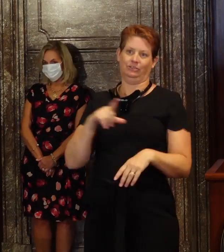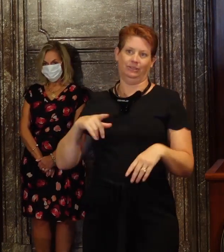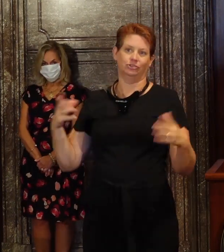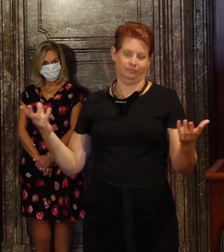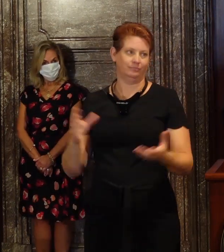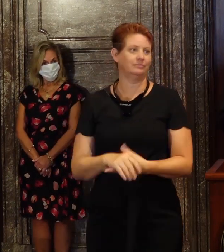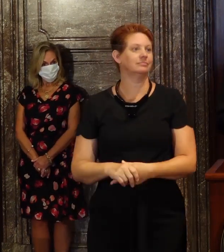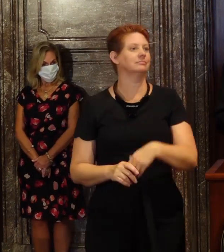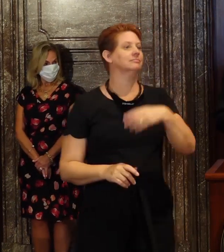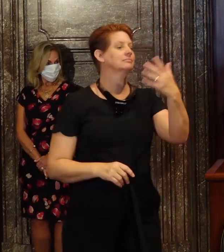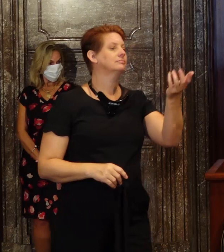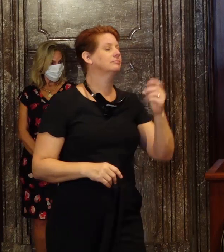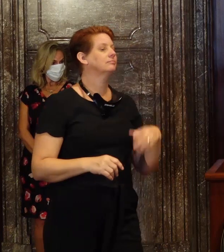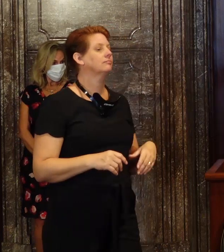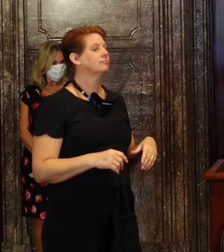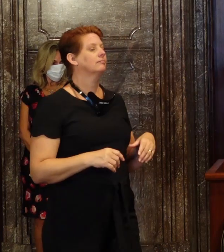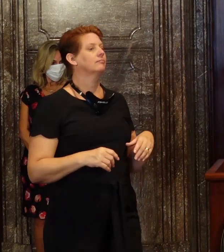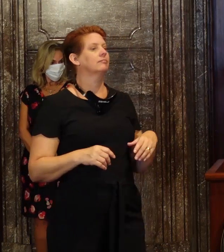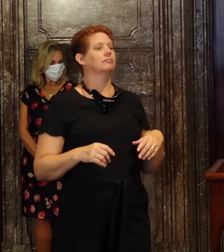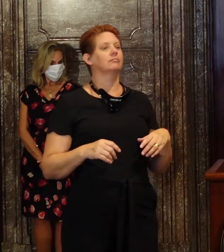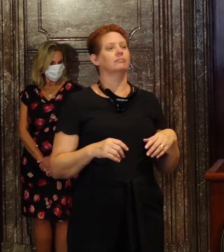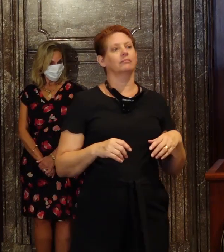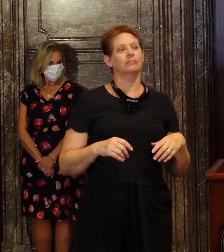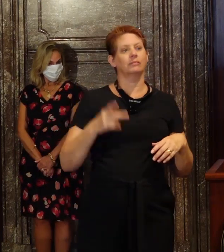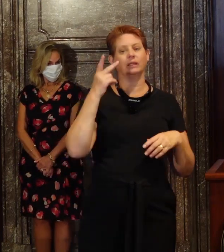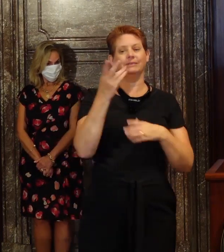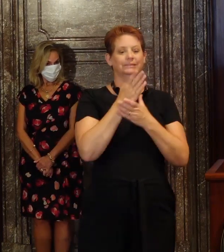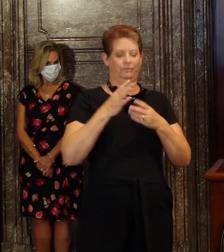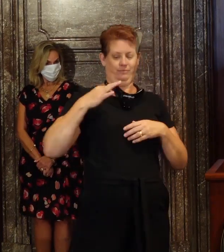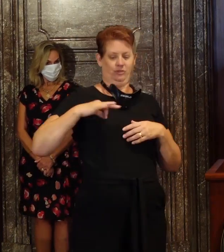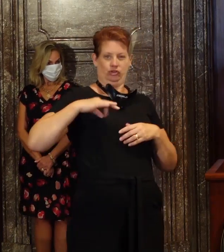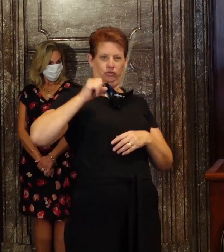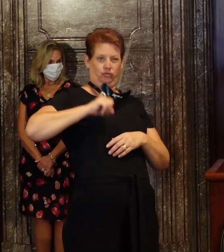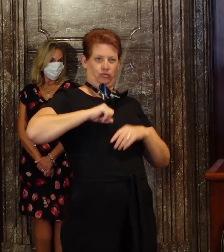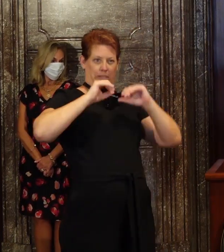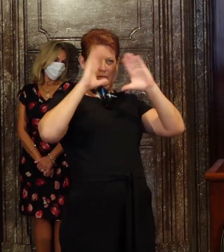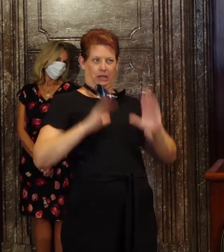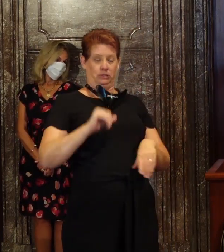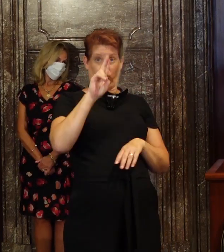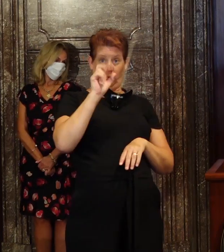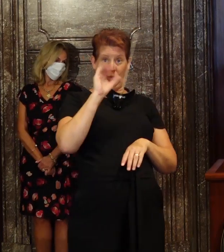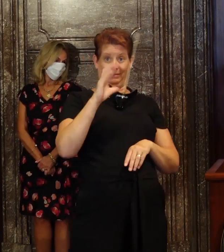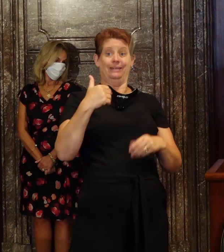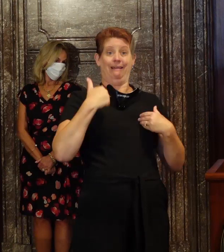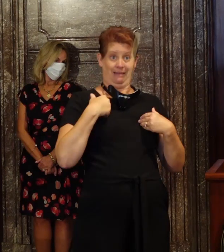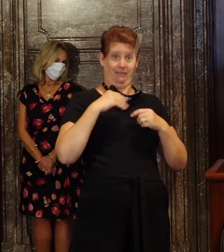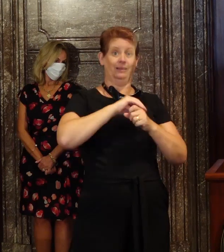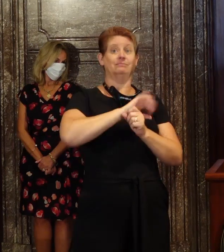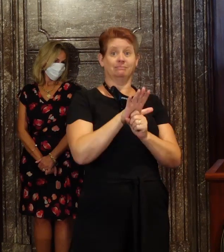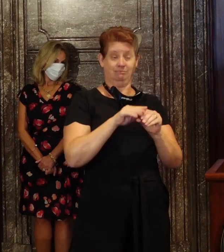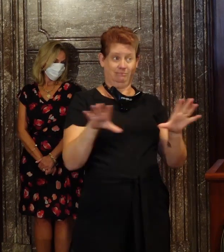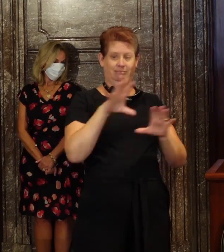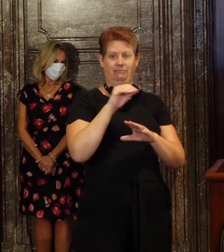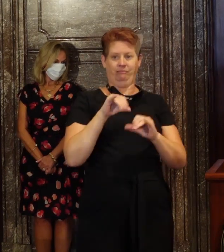Governor? Yes, ma'am. We've seen reports, of course, of some fraternity or sorority houses at USC being infected with the coronavirus and